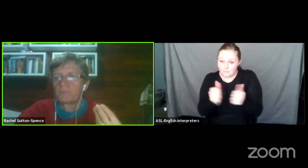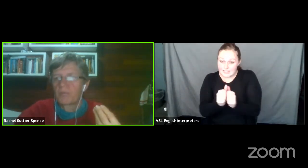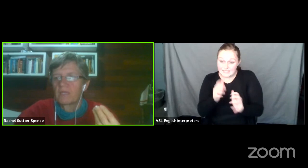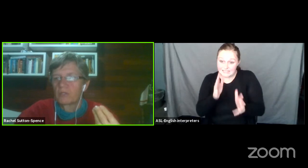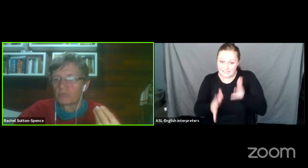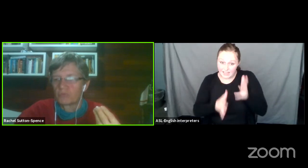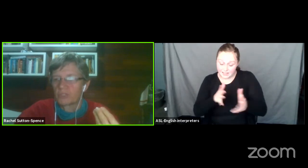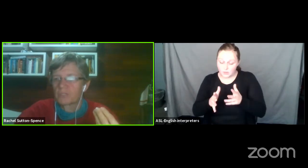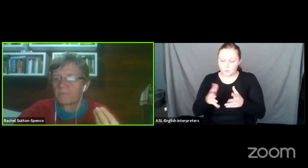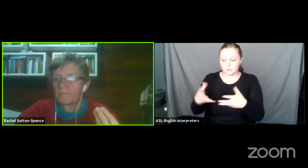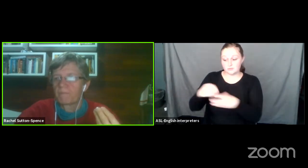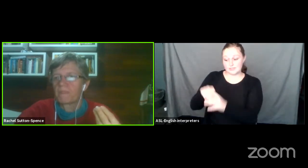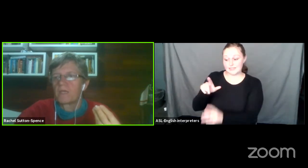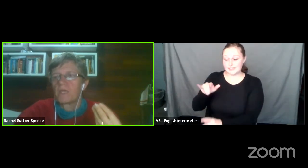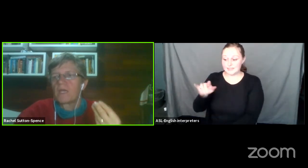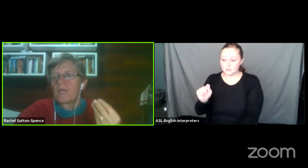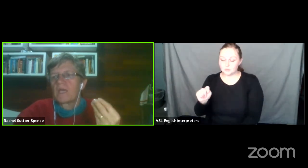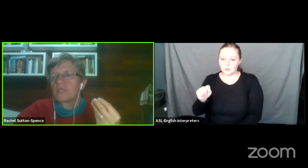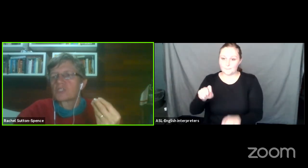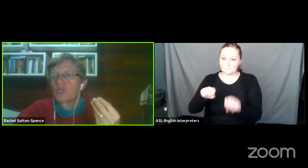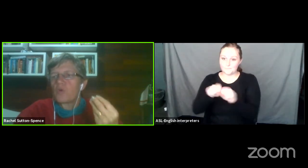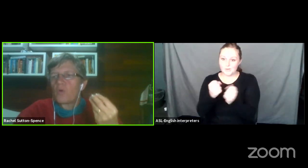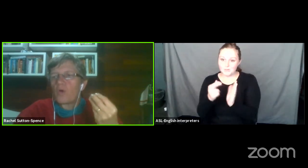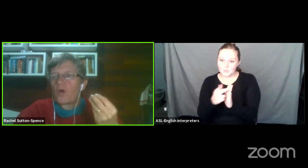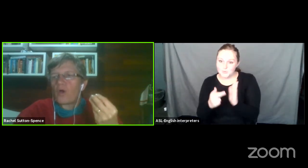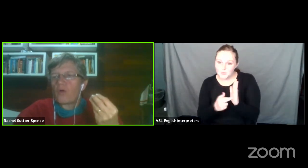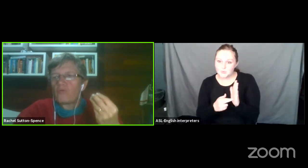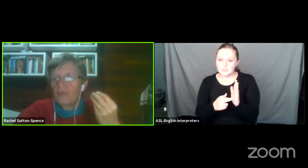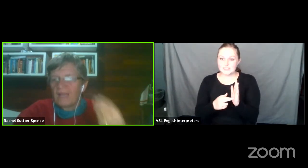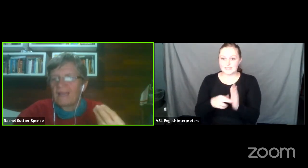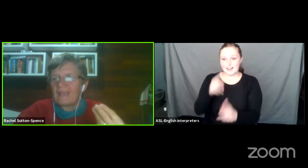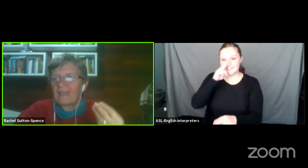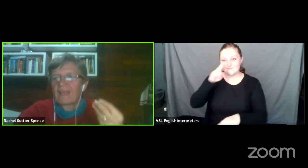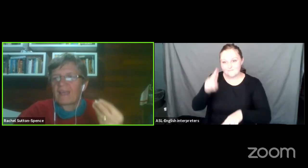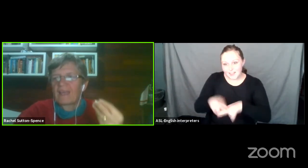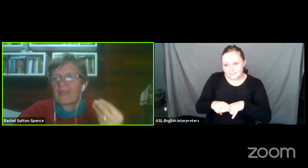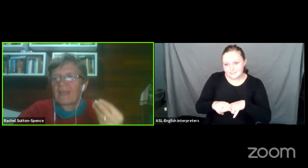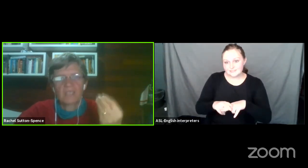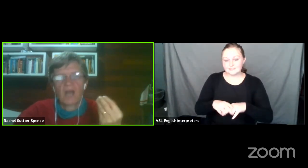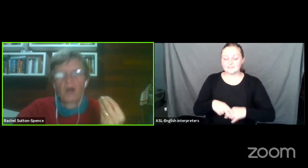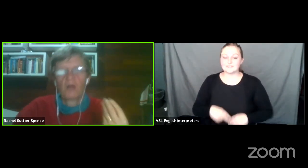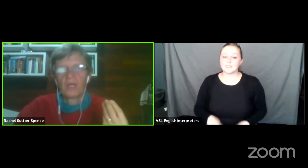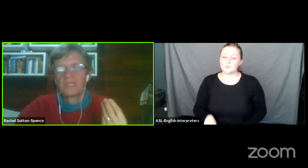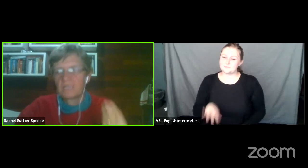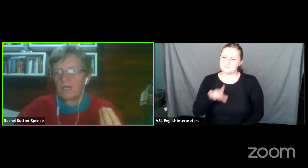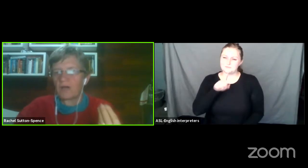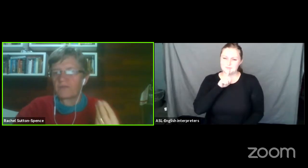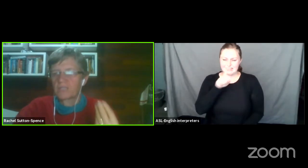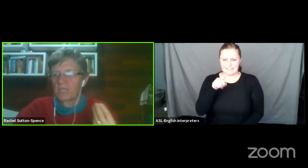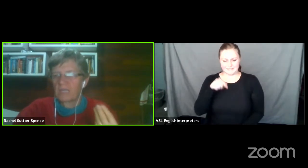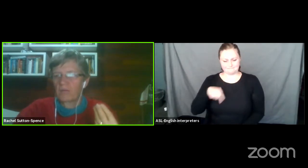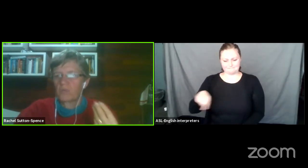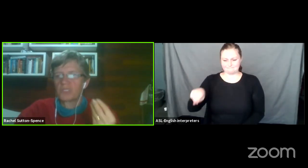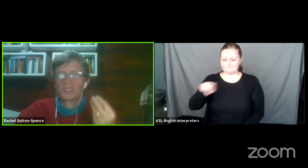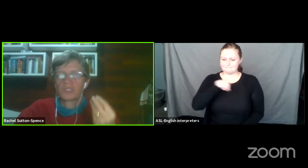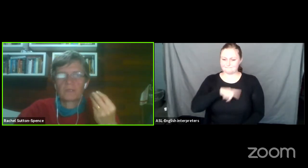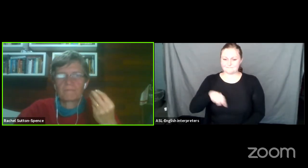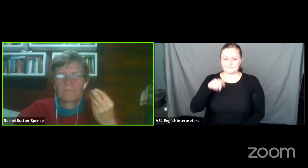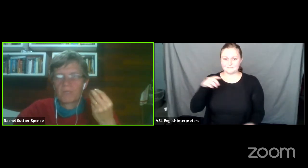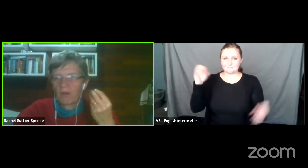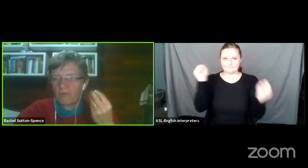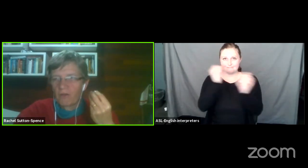to break those rules. So really, this whole idea of sign